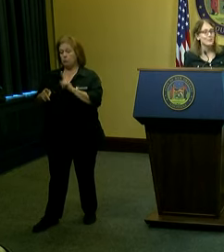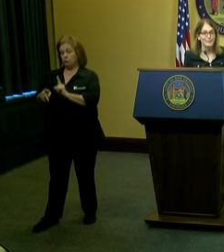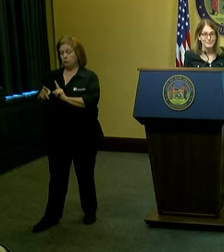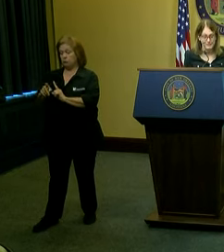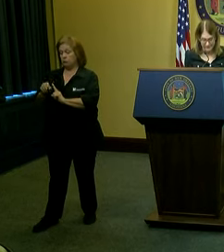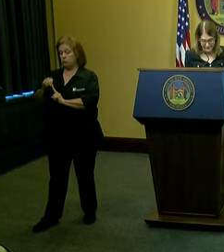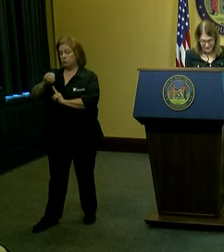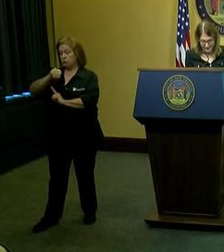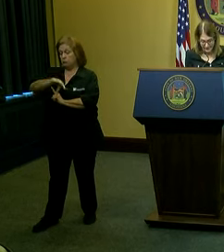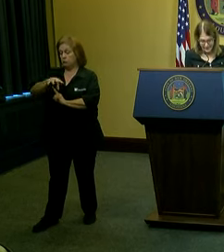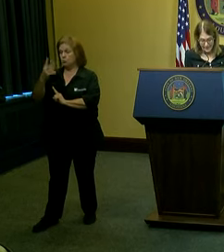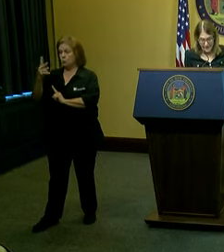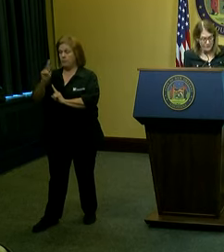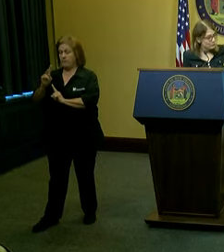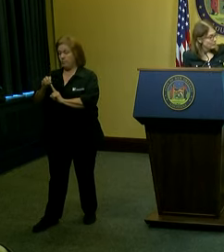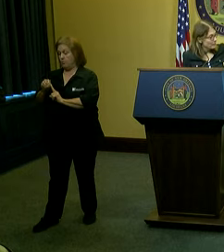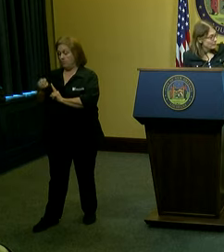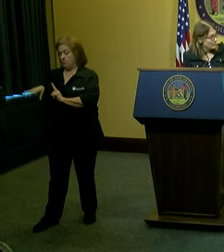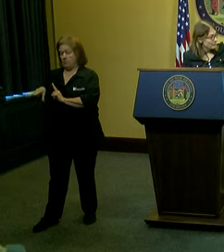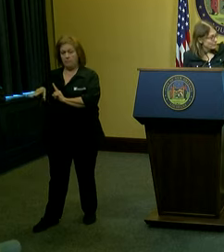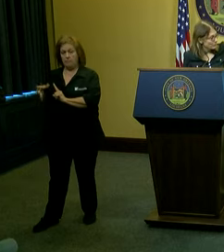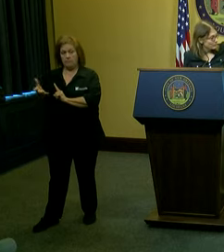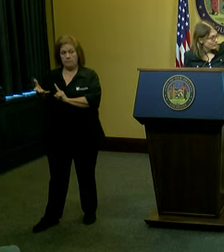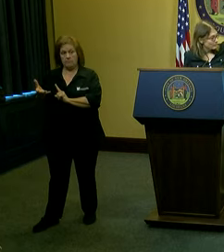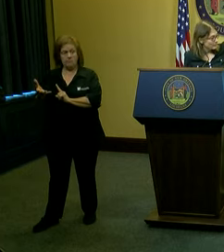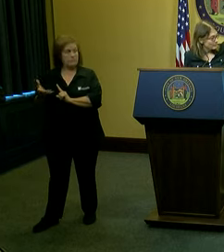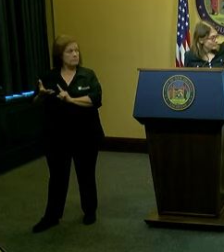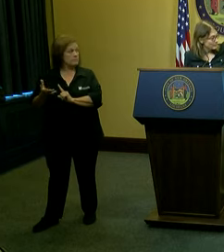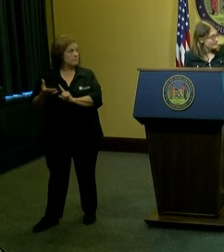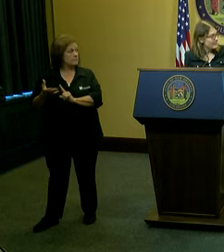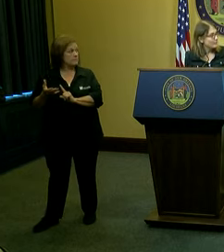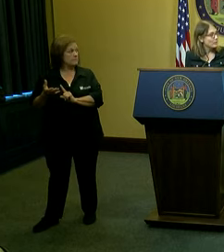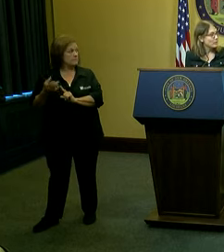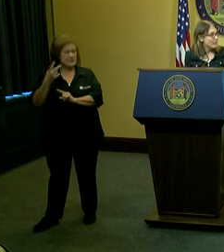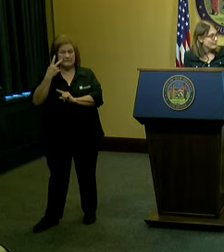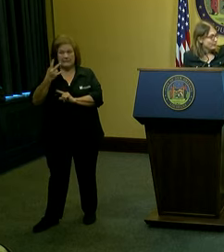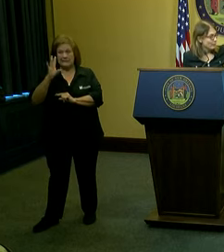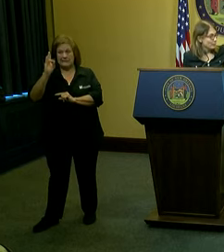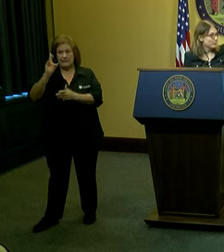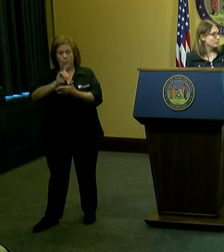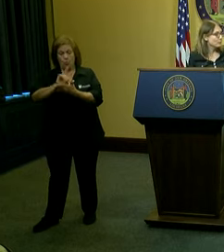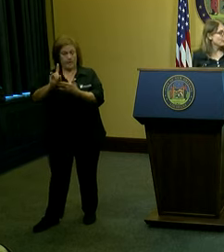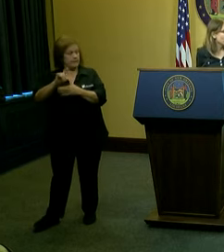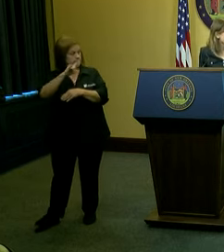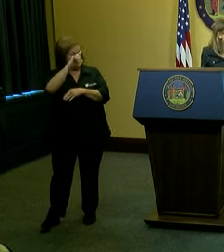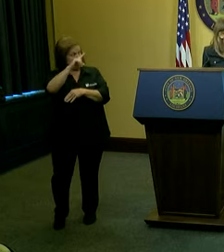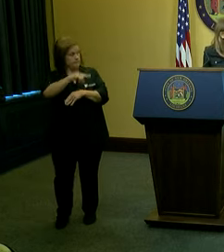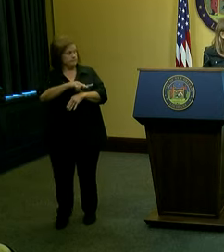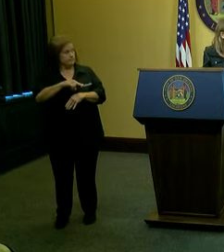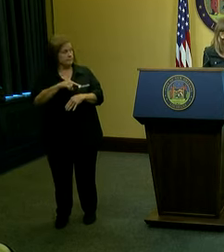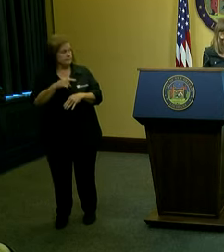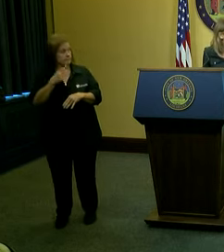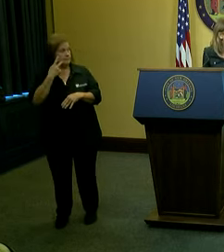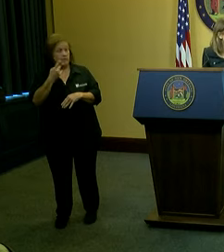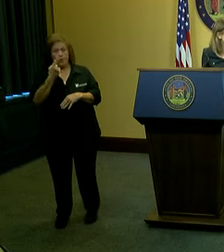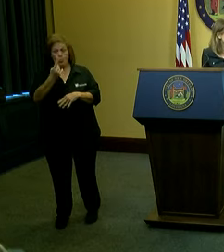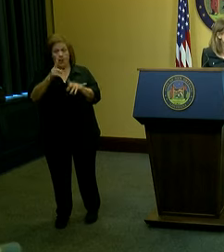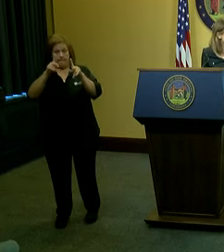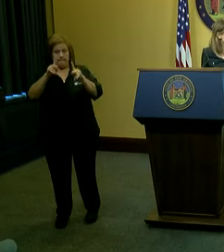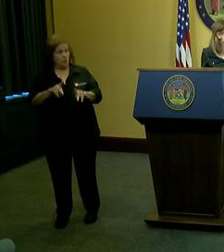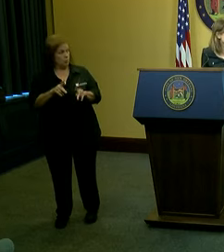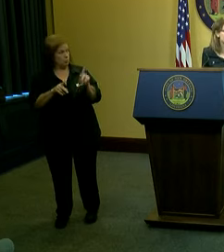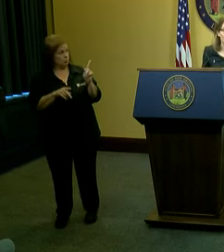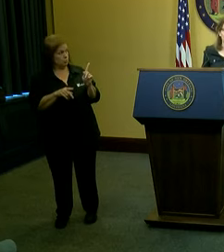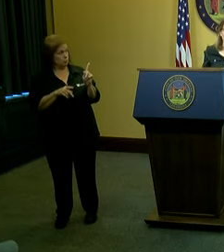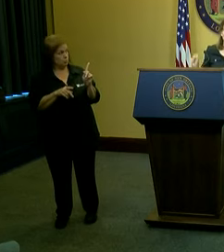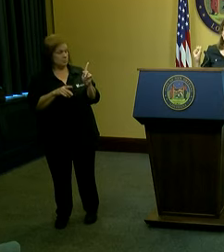basic comparison, after this is a 7-week timeline. We're assuming that one person is going